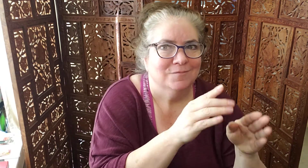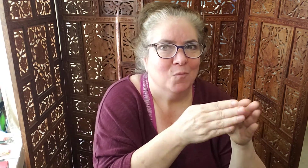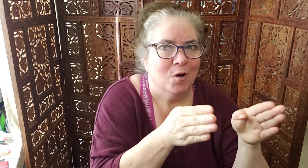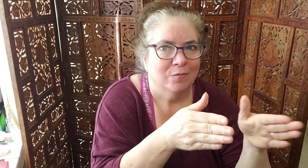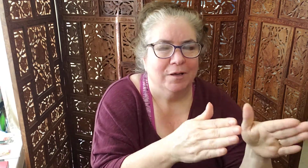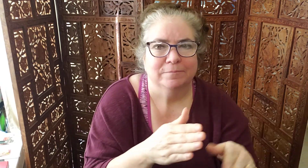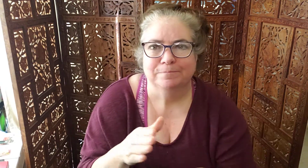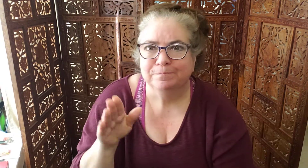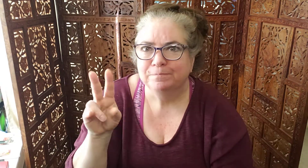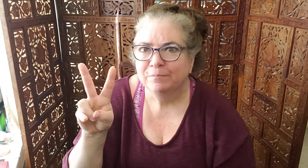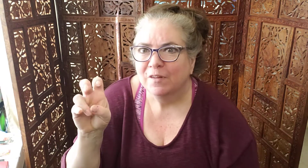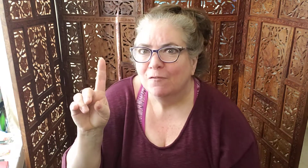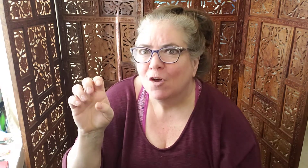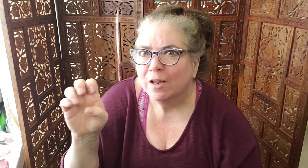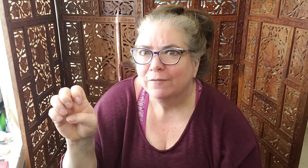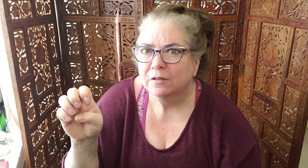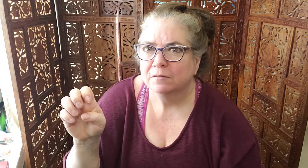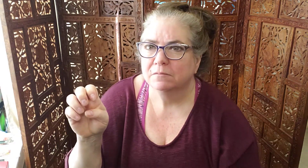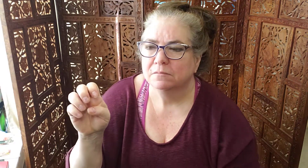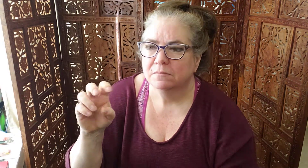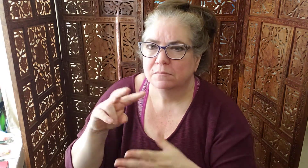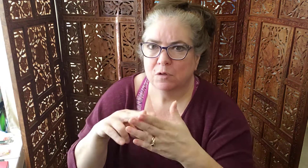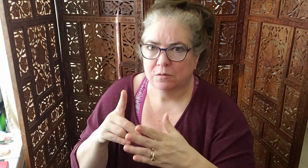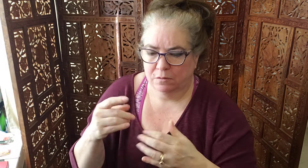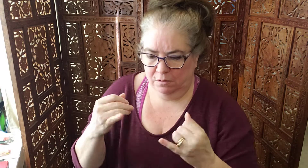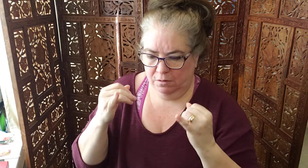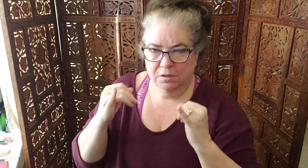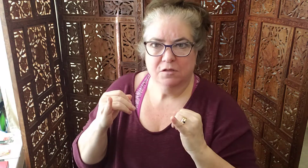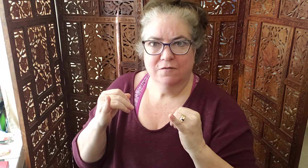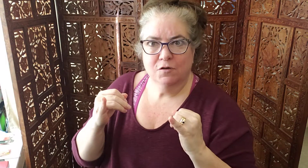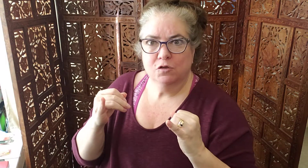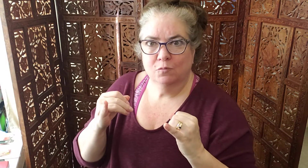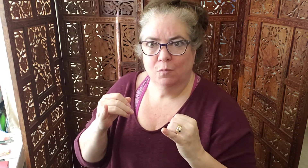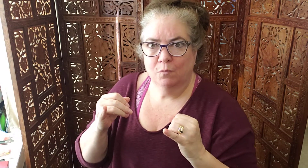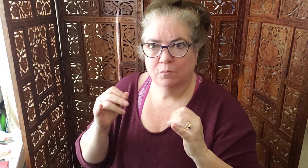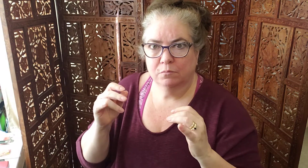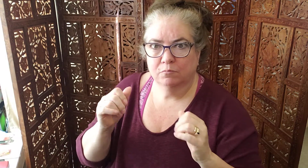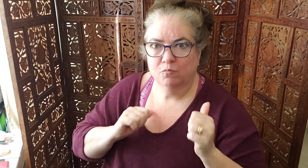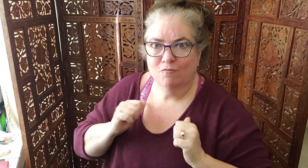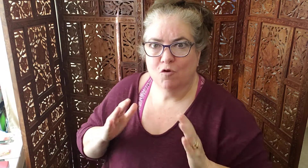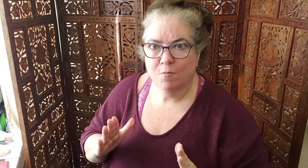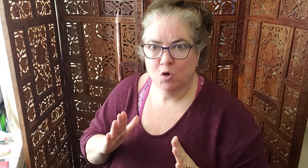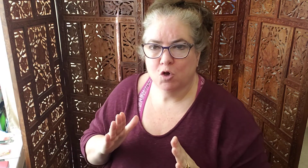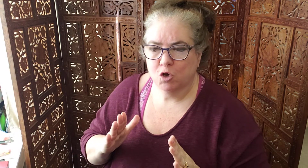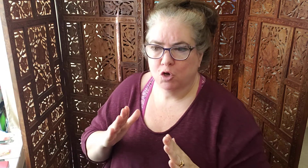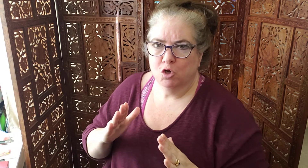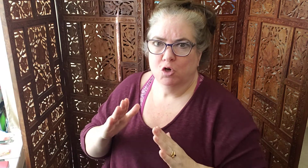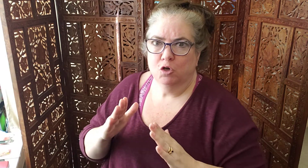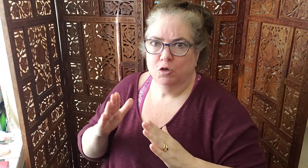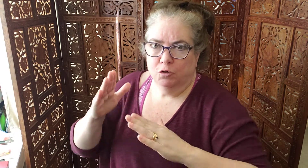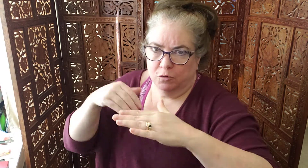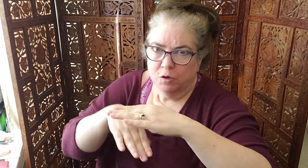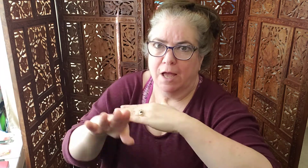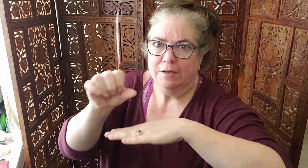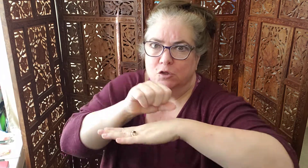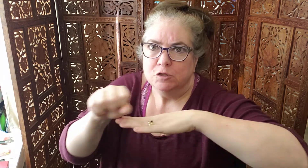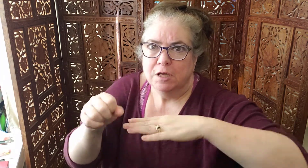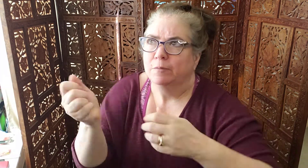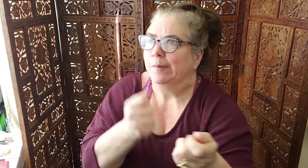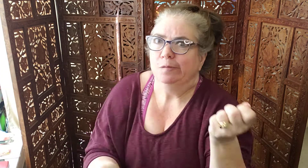individual performer in the individual act. You came on, you did your song, your juggling act, your dog act, your